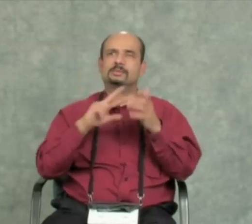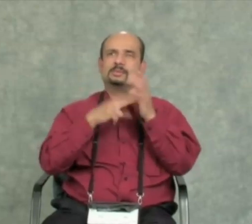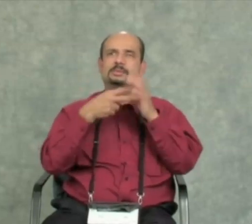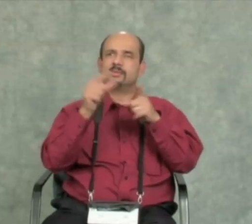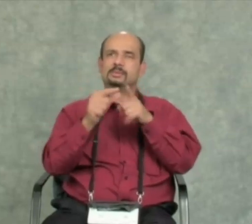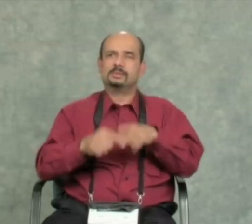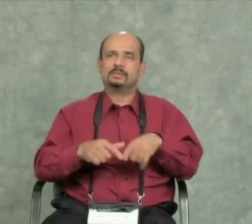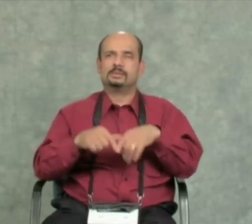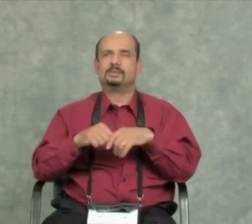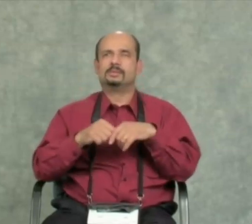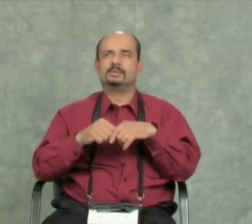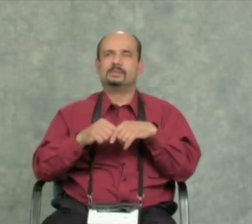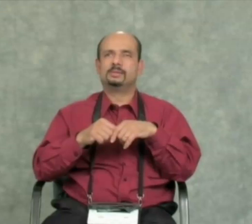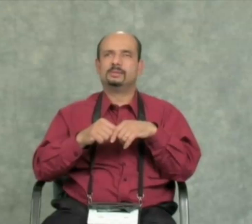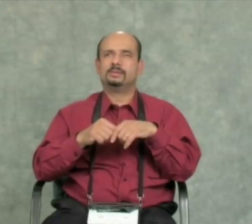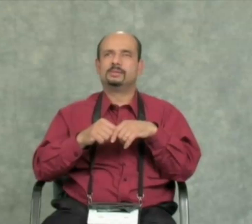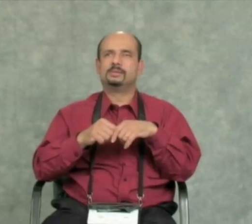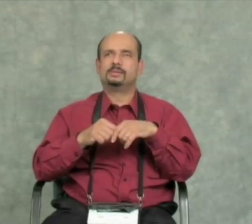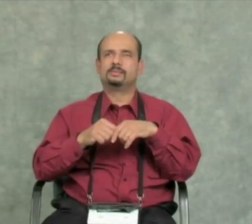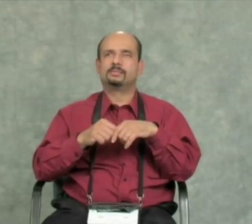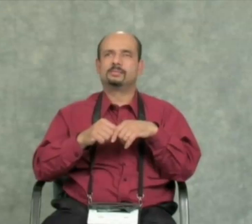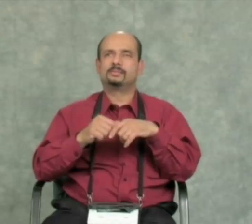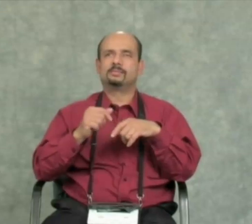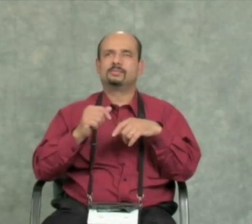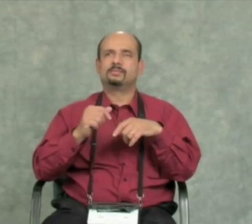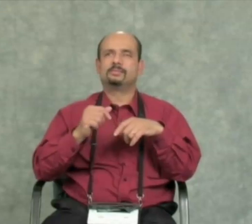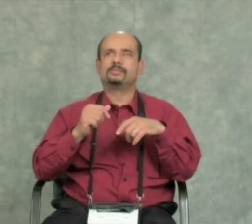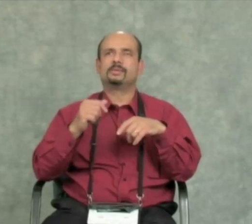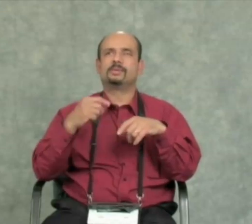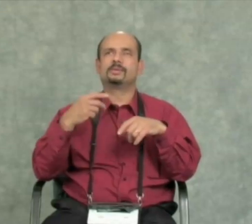that show up in everyday life that I need to look at what they mean.